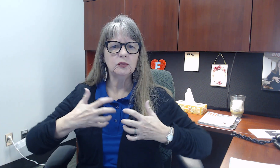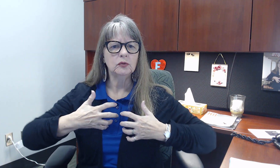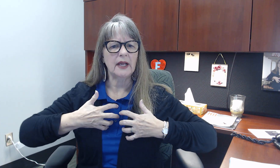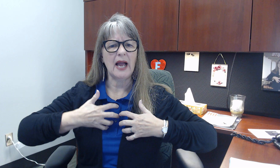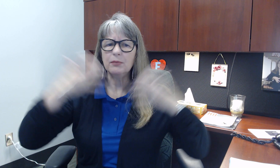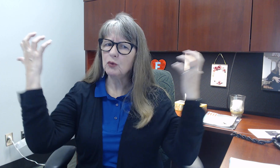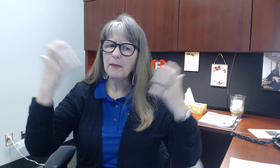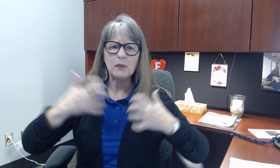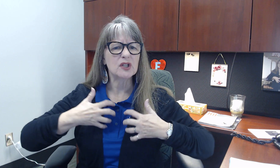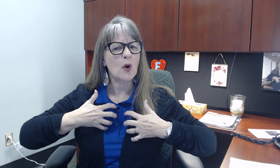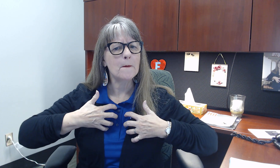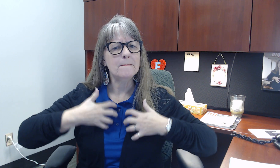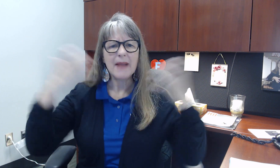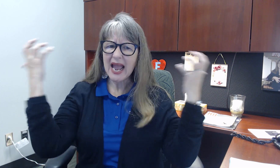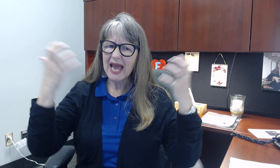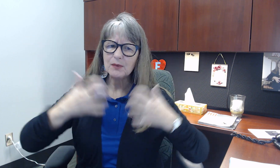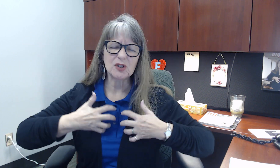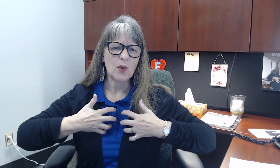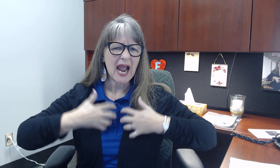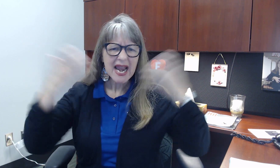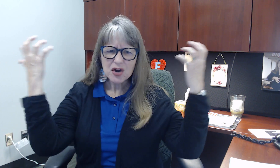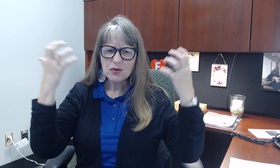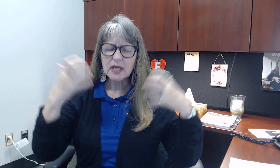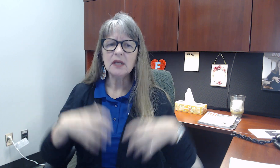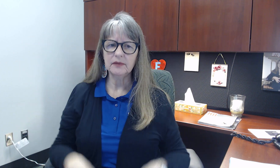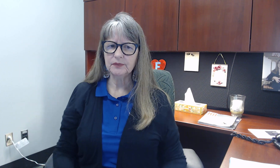Like I blew up, I was so mad, I was so angry.